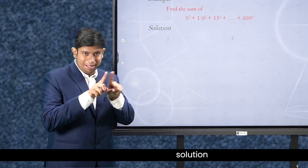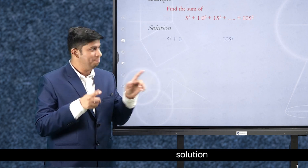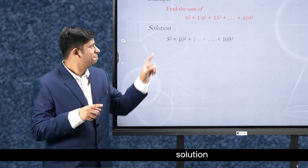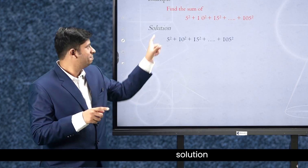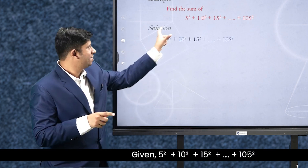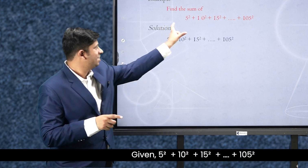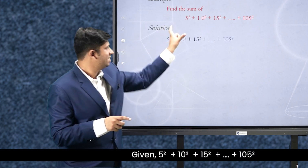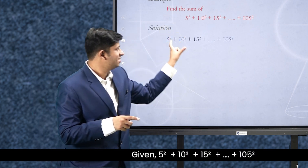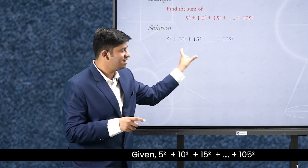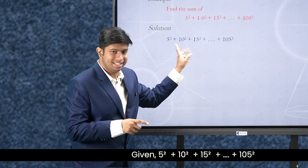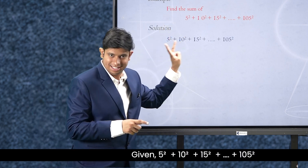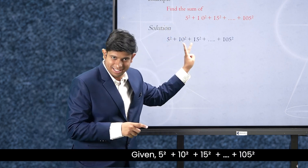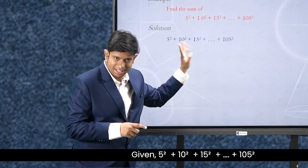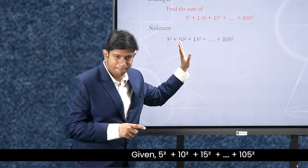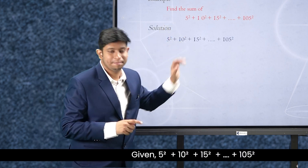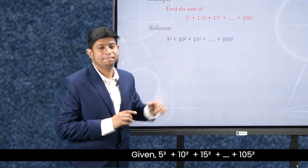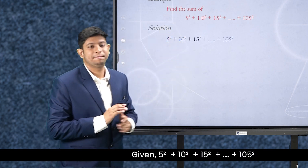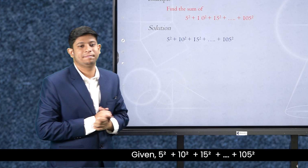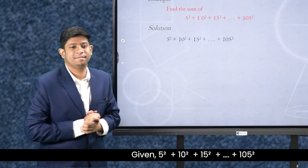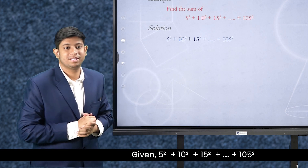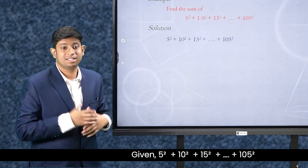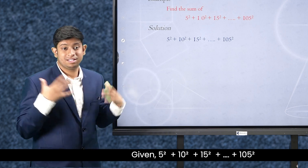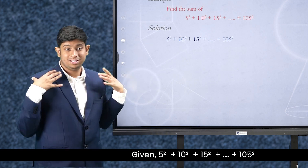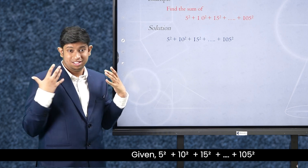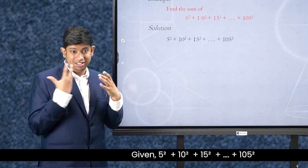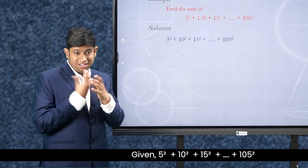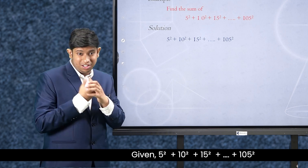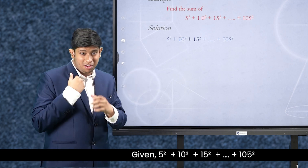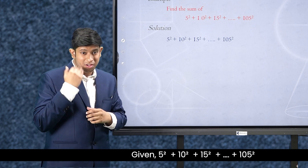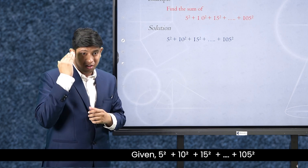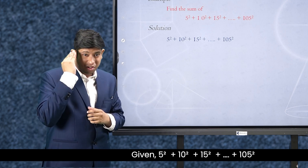Given 5 square plus 10 square plus 15 square plus so on plus 105 square.